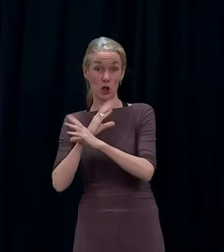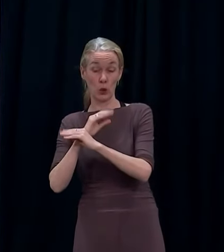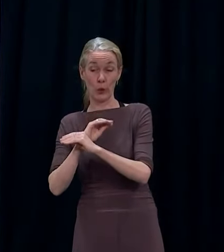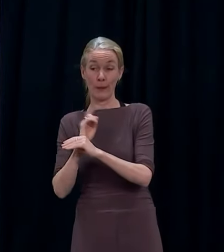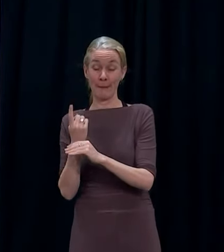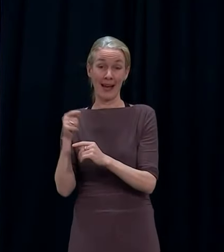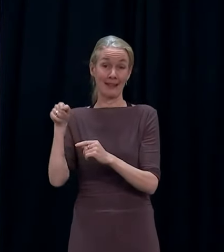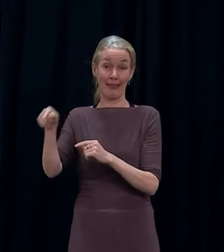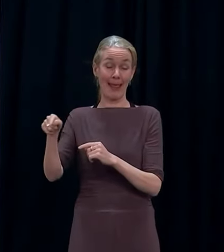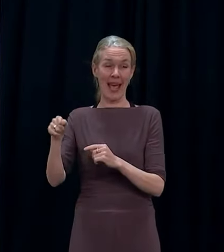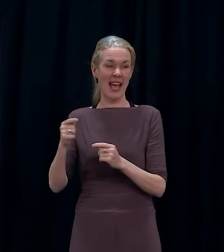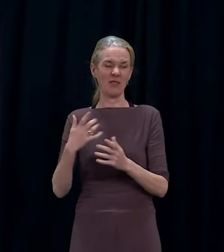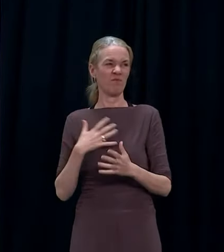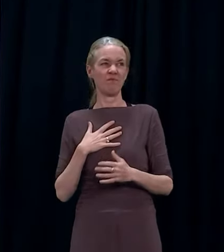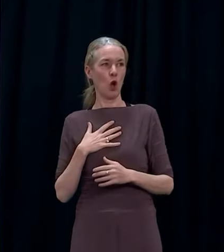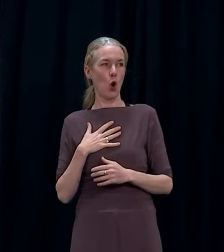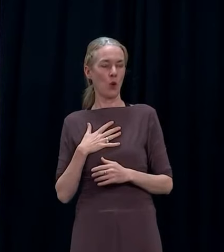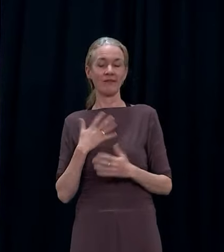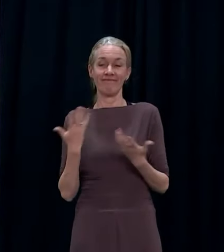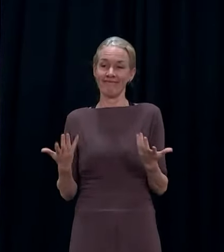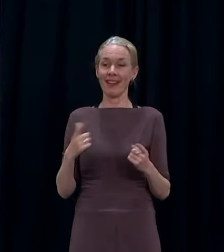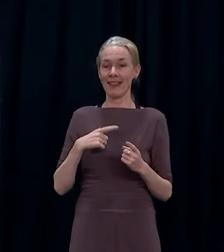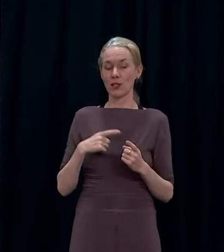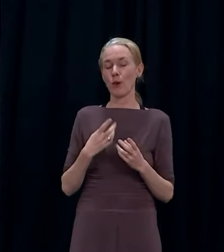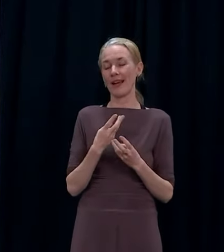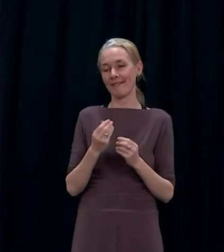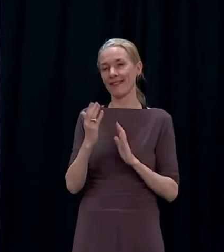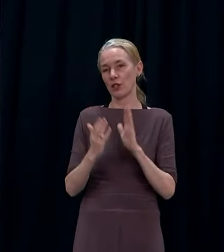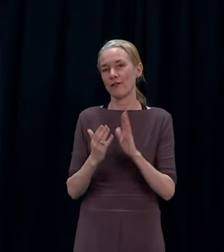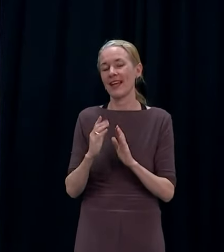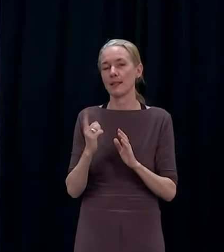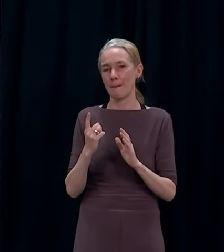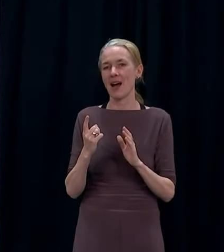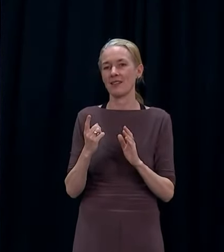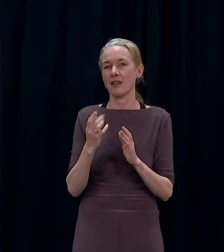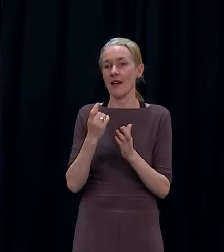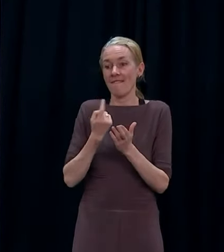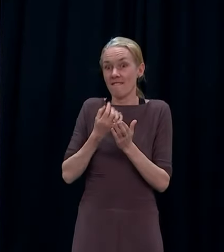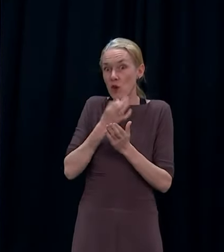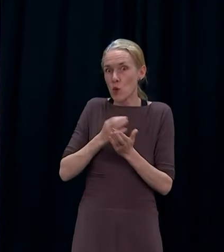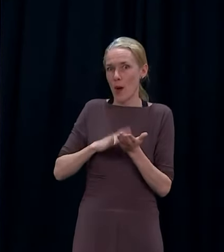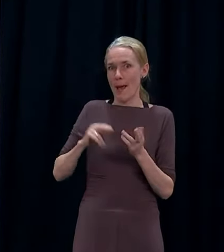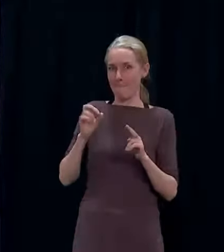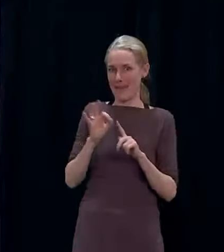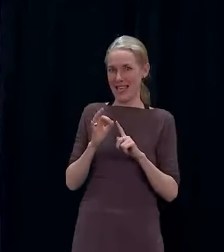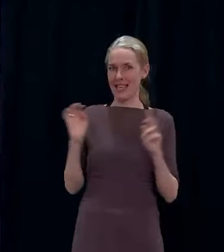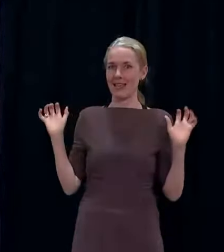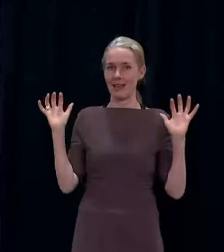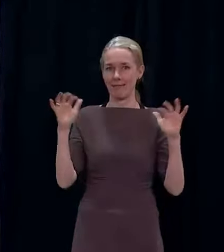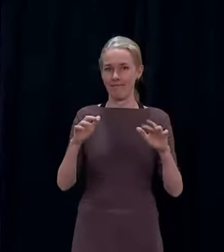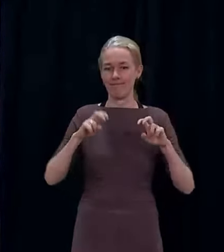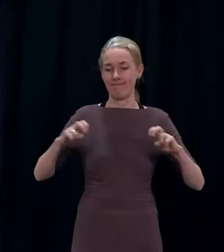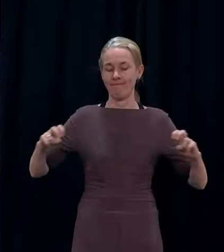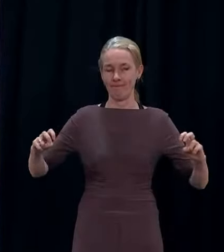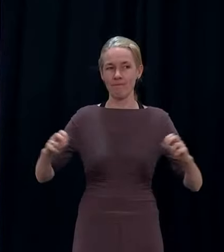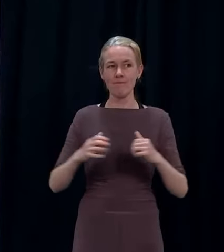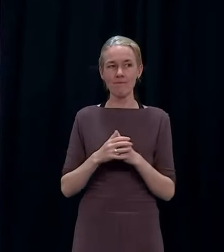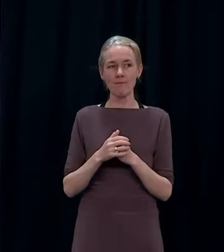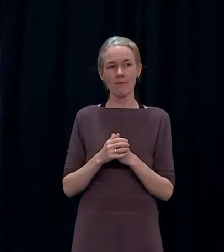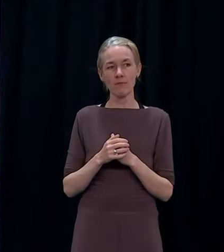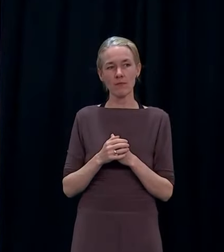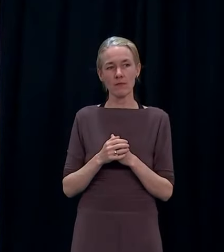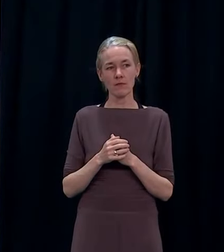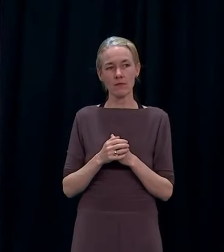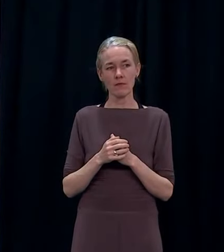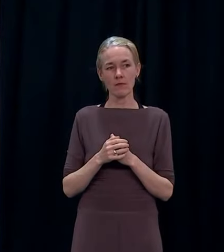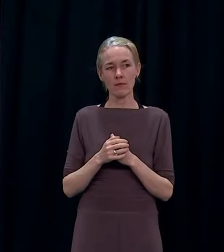are. Yes, I said I would come to Little, and then I am going to come back to Māori TV. Do you have an update